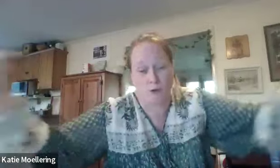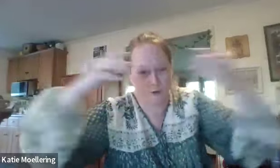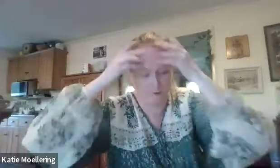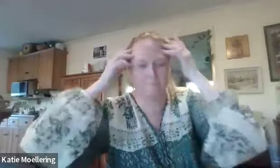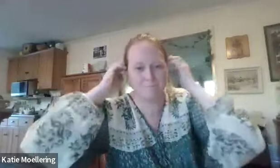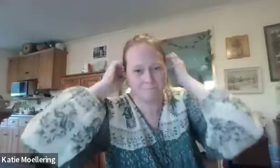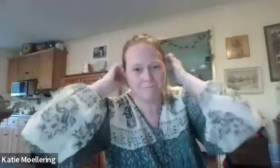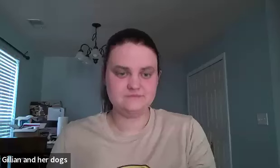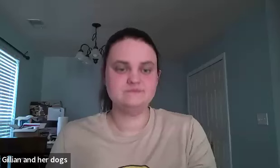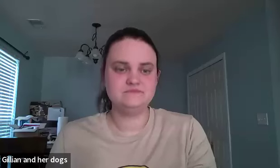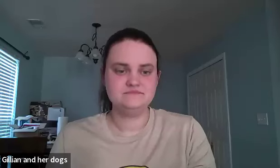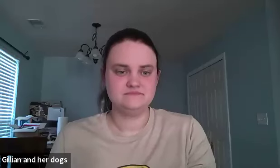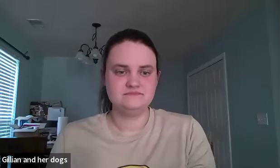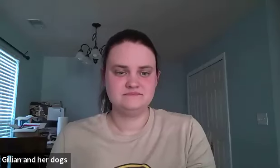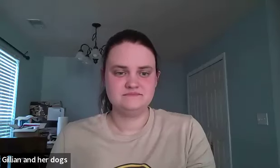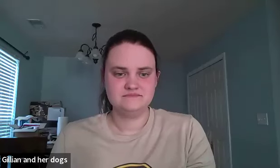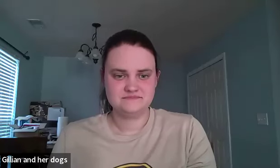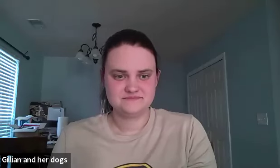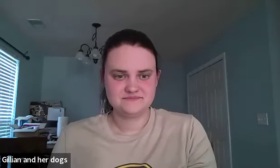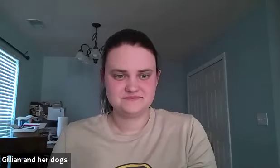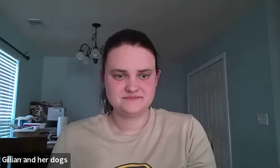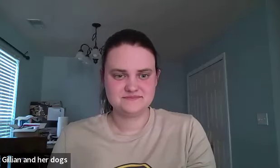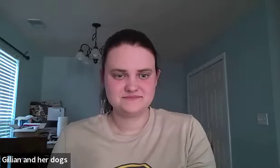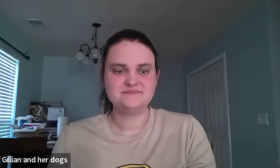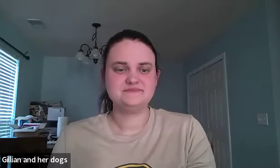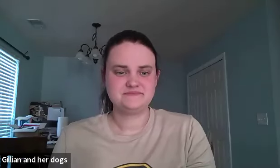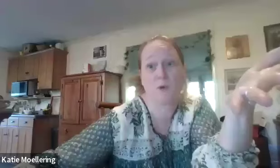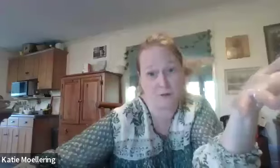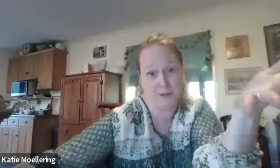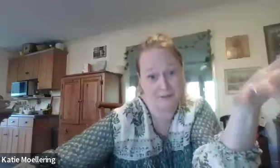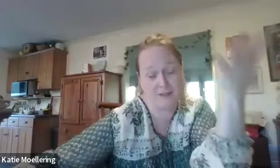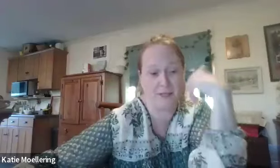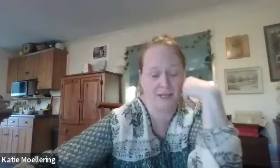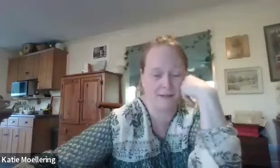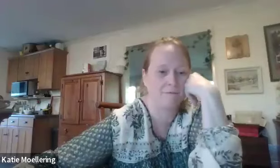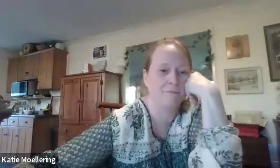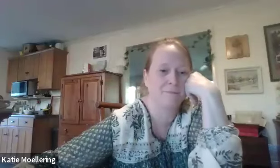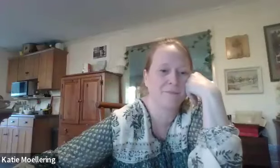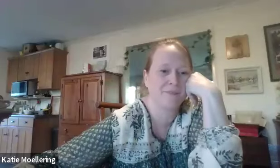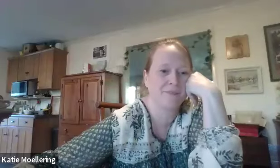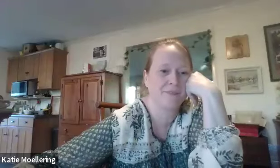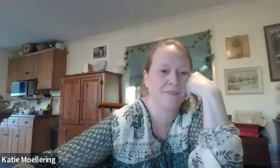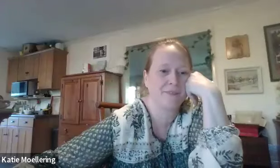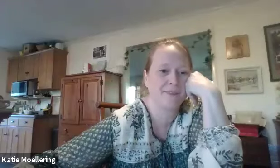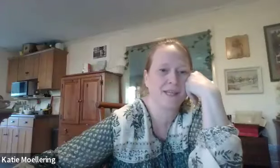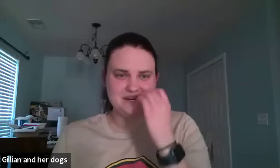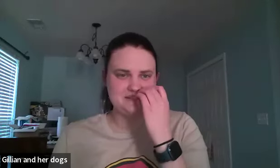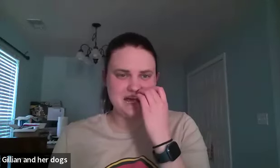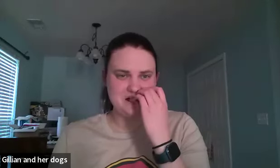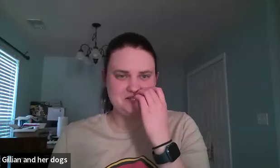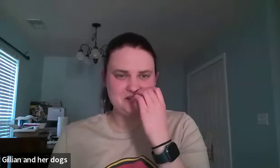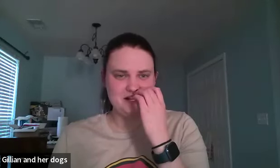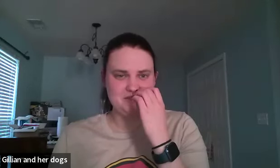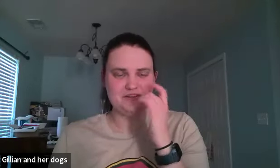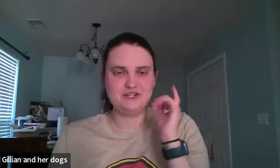world, Mm-hmm. where it's a little bit more fluid or a lot more fluid depending. Oh yeah, because I know exactly what you're talking about.